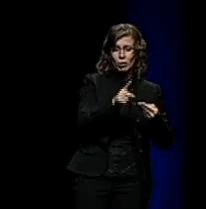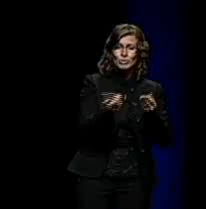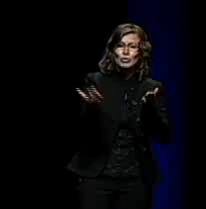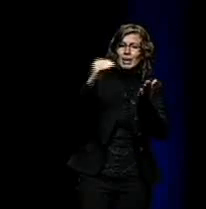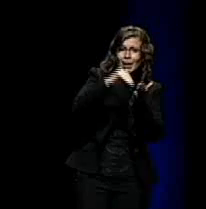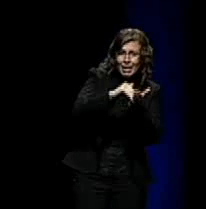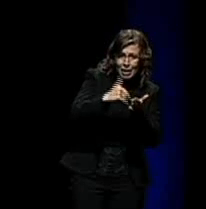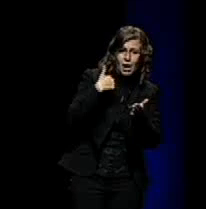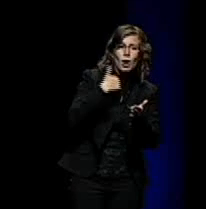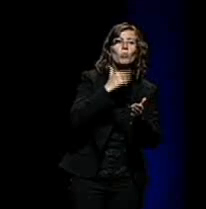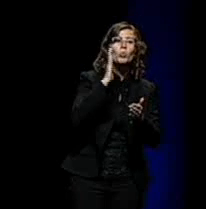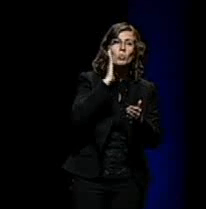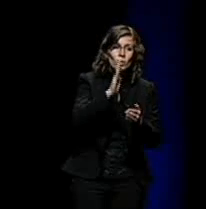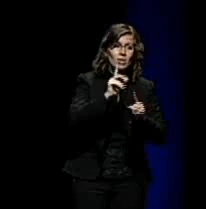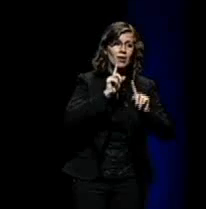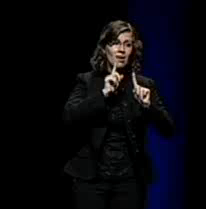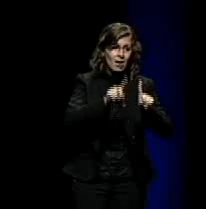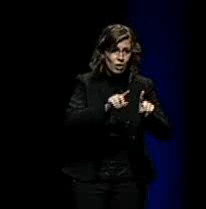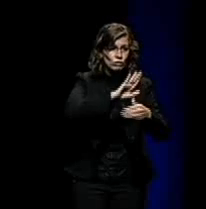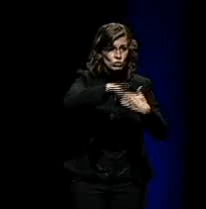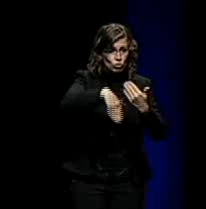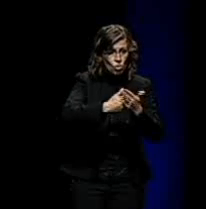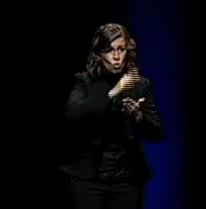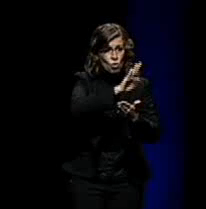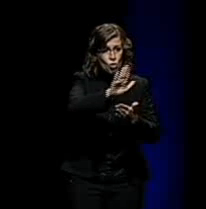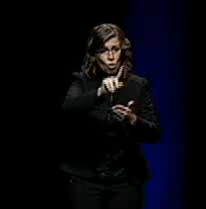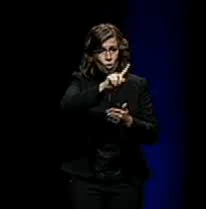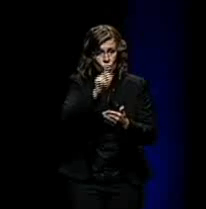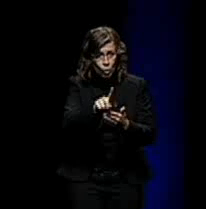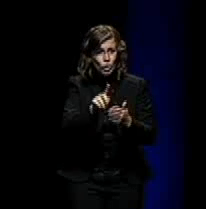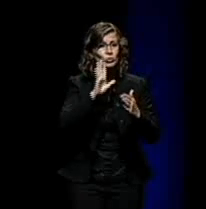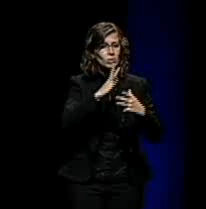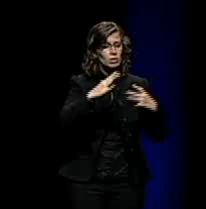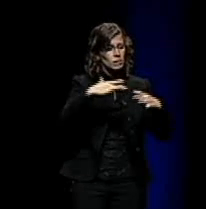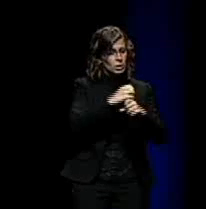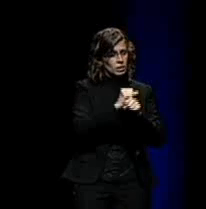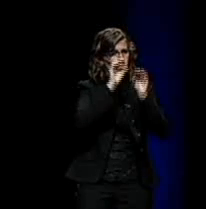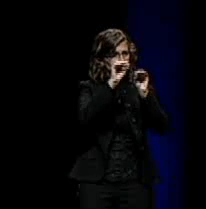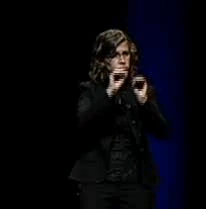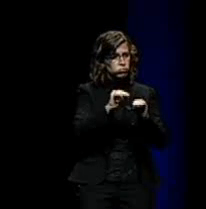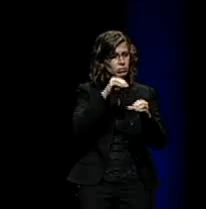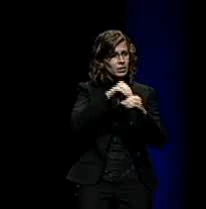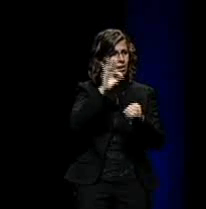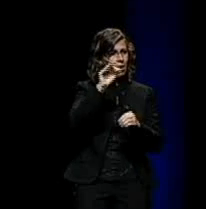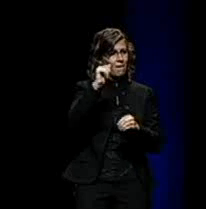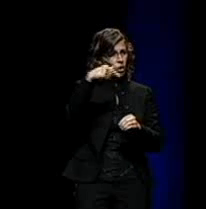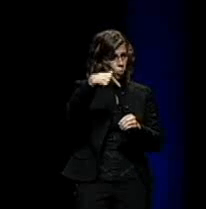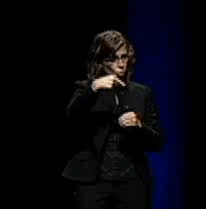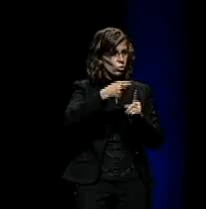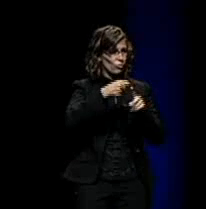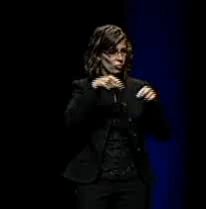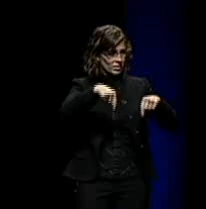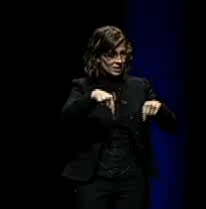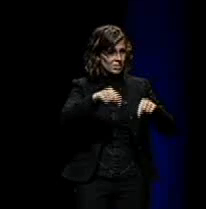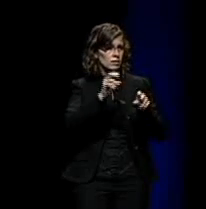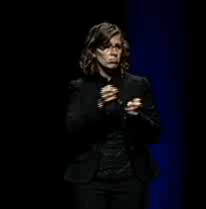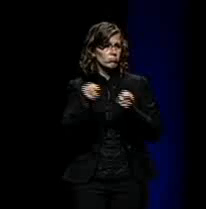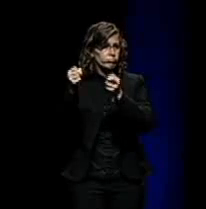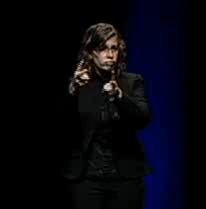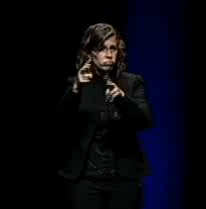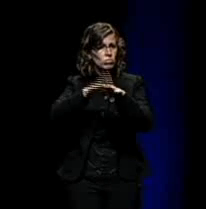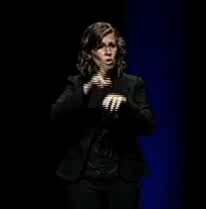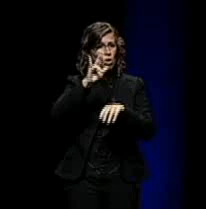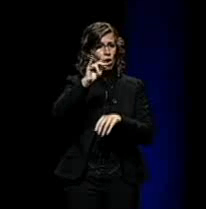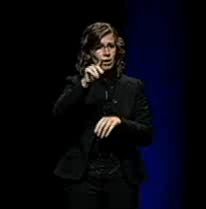answer all of your questions. The FAQs will be out. This session will be up on the web. All of the documents in